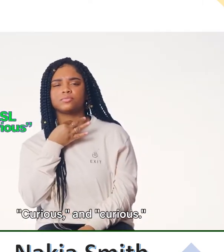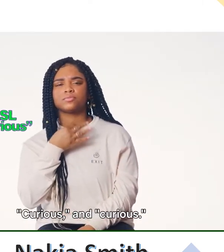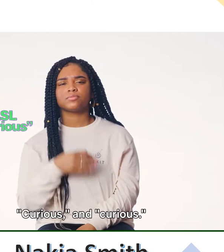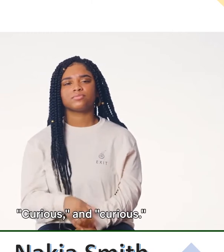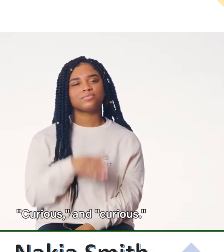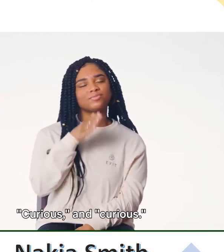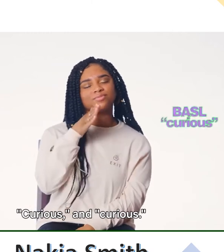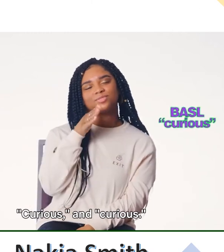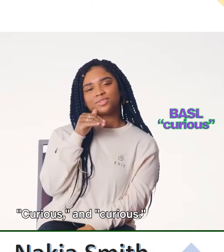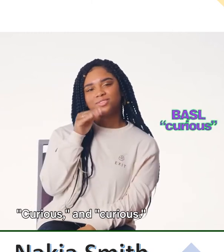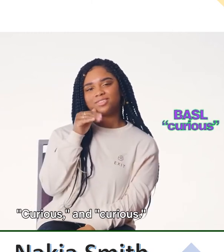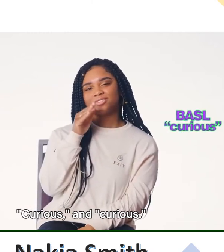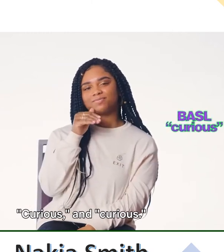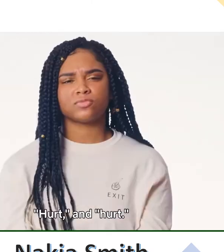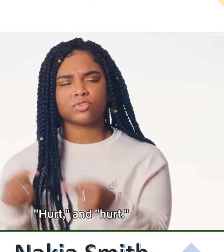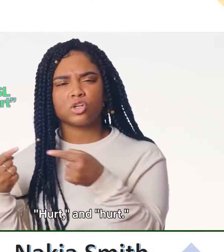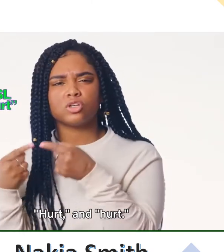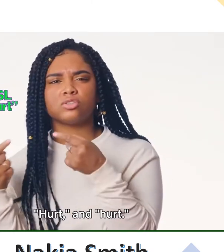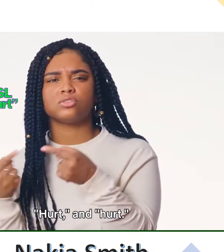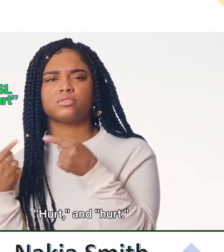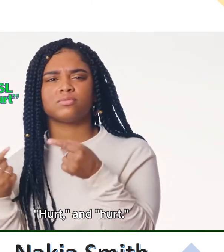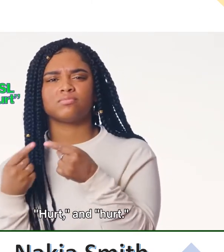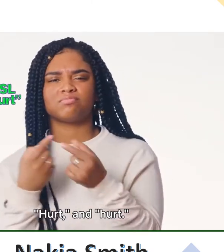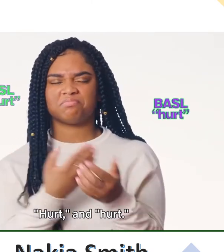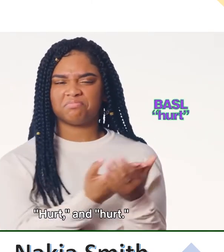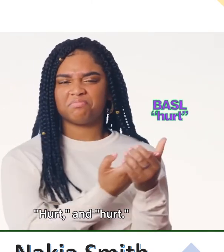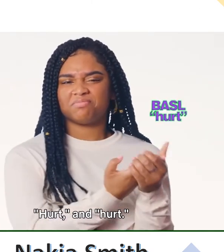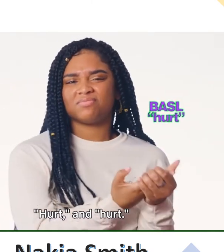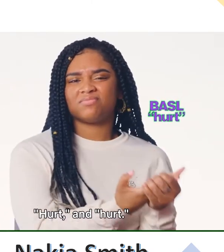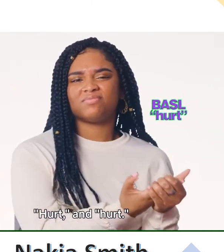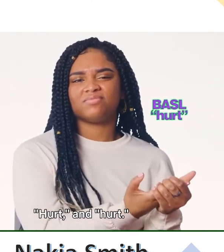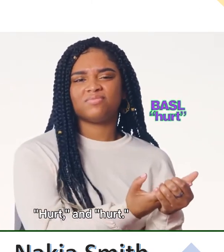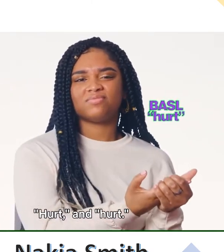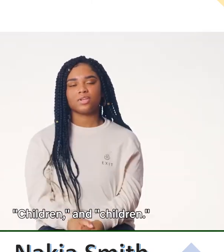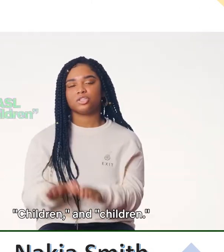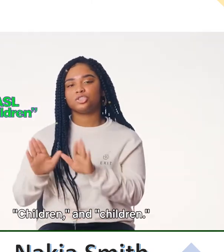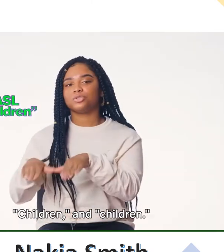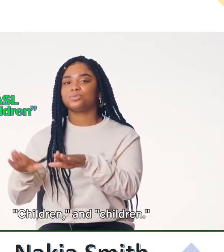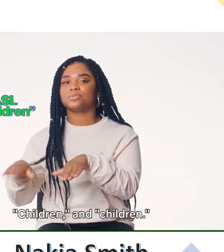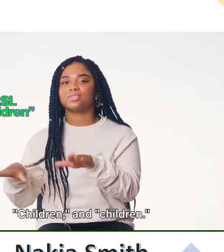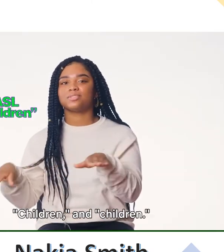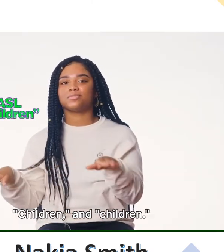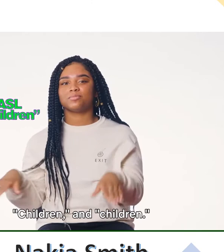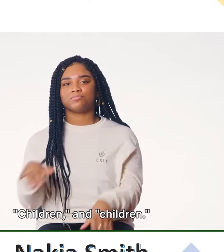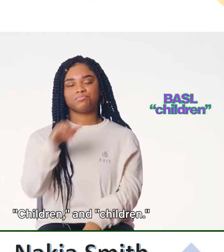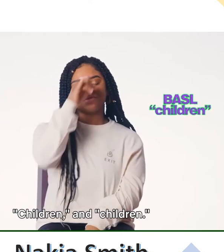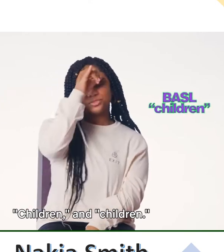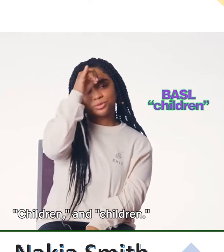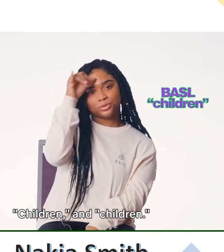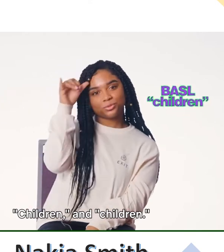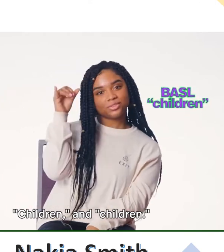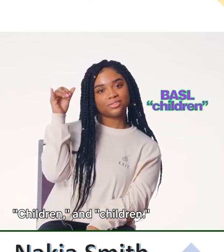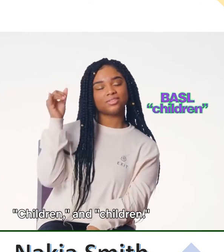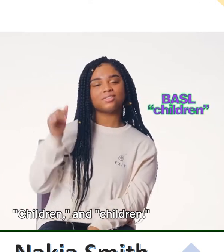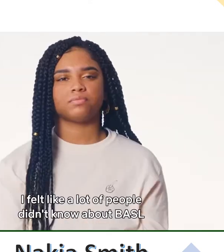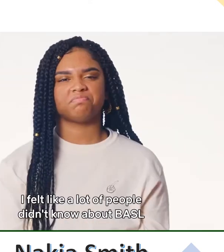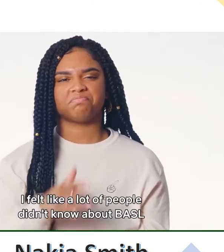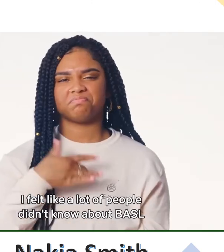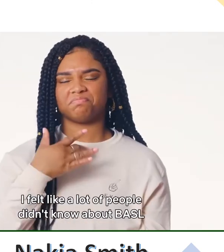Curious and curious. Hurt and hurt. Children and children.